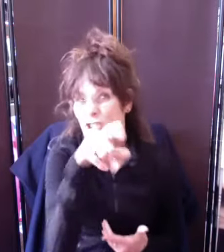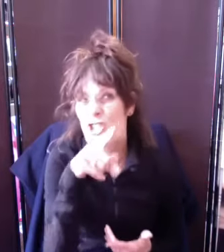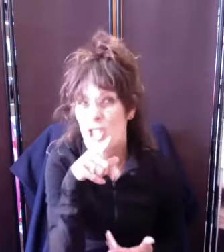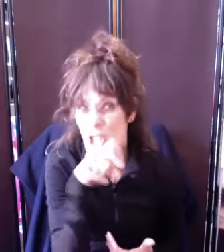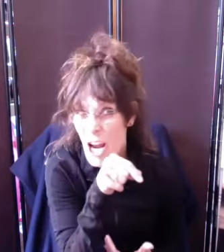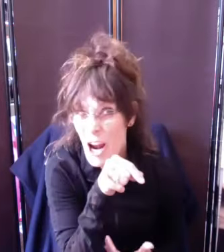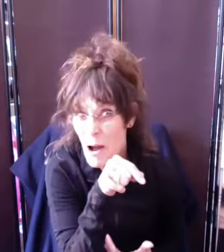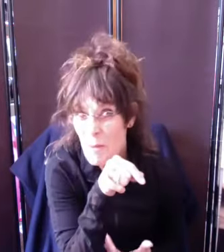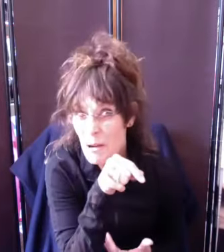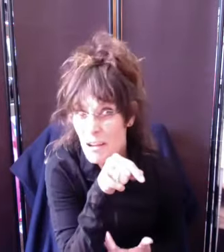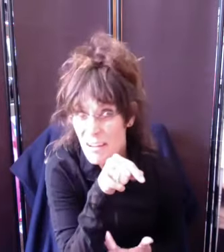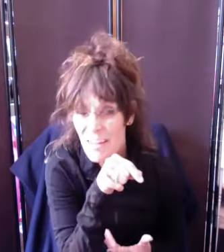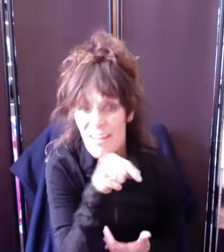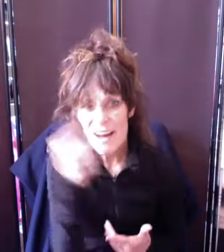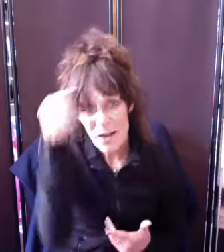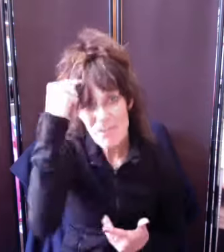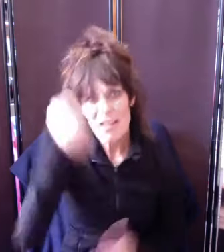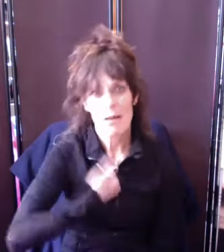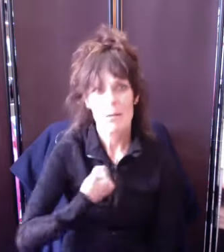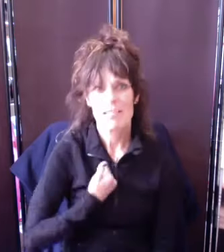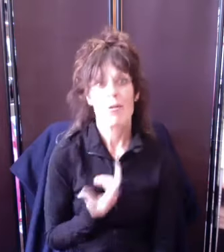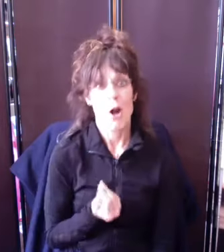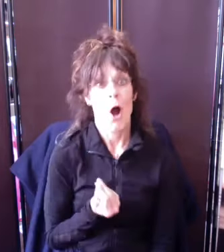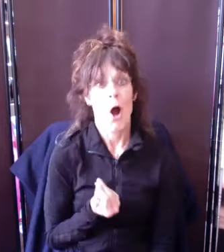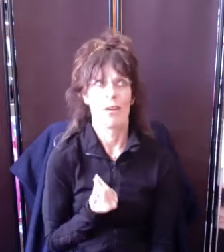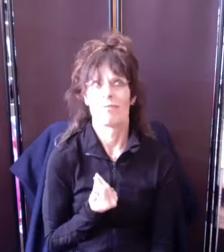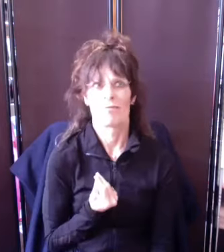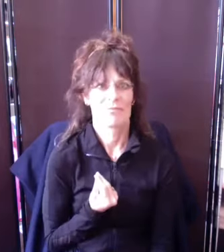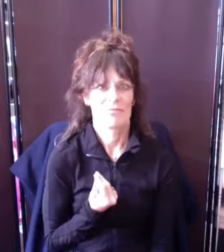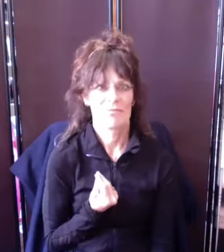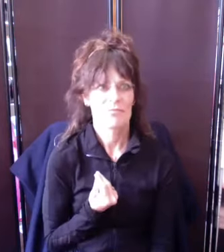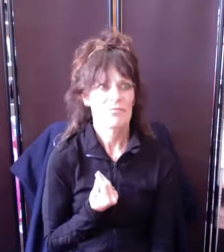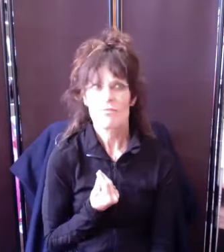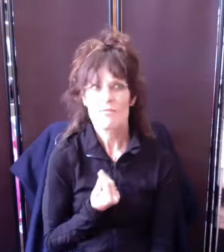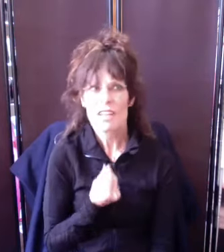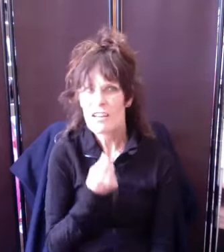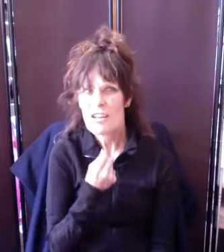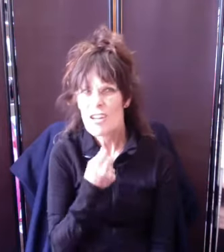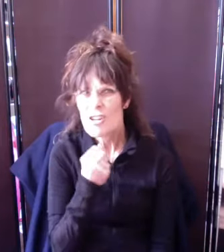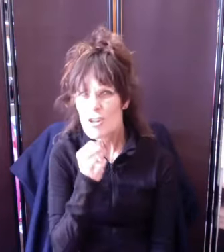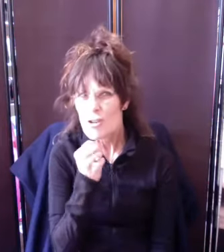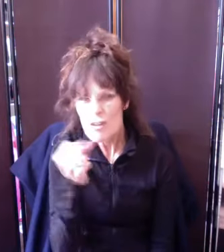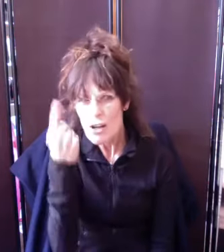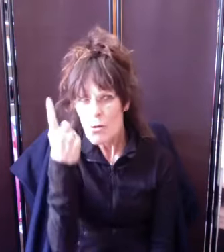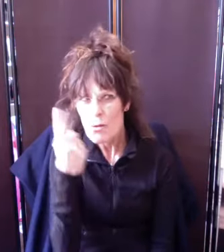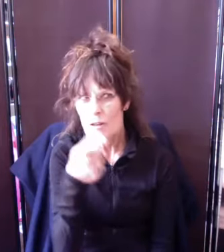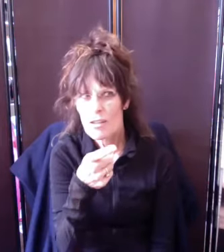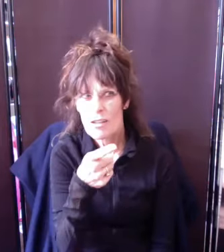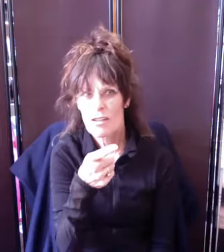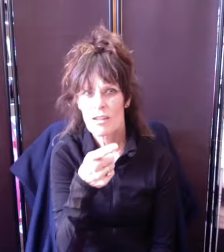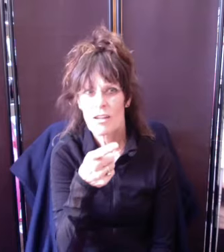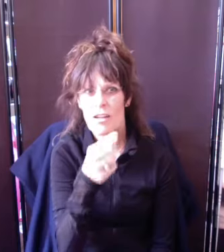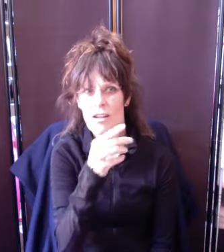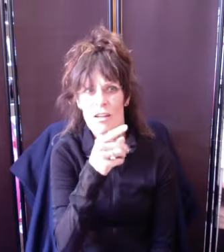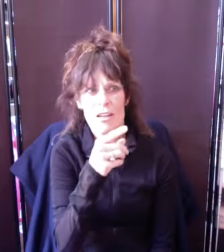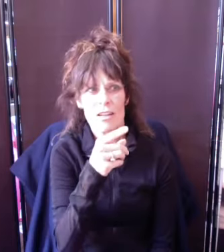I'm thinking, no, you don't know what you're talking about. You've never, that